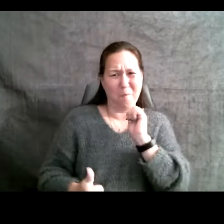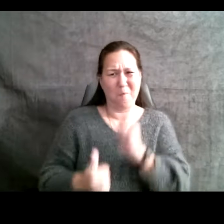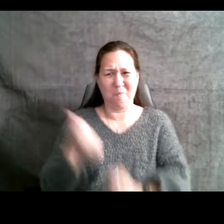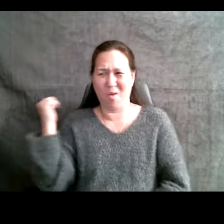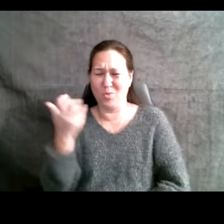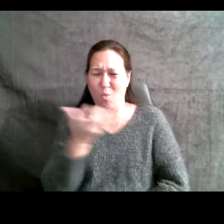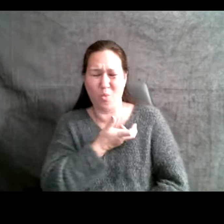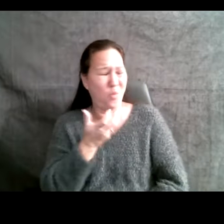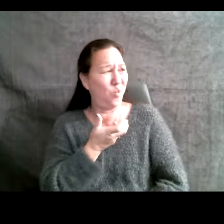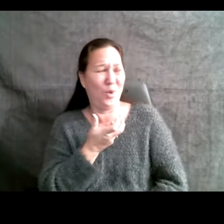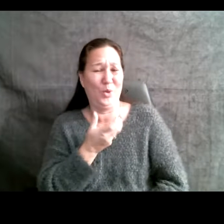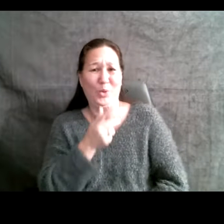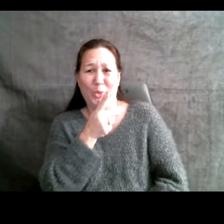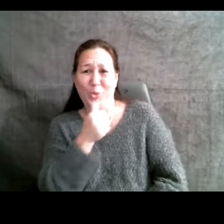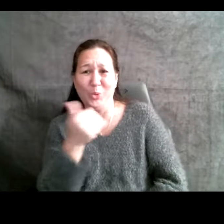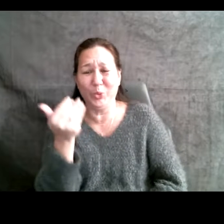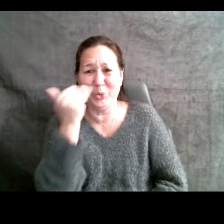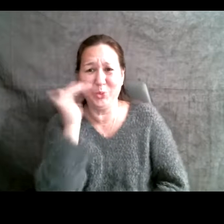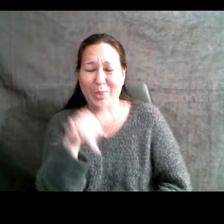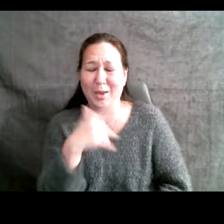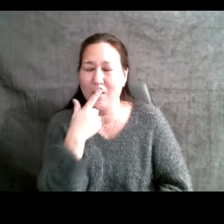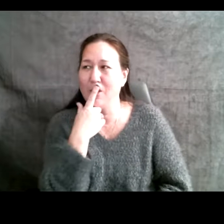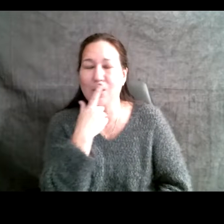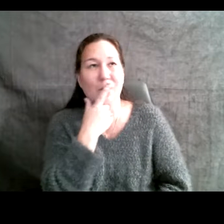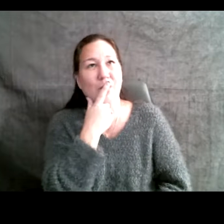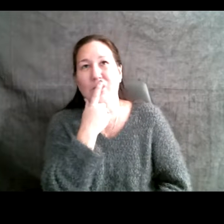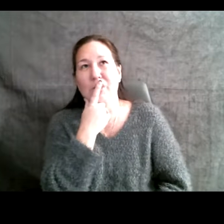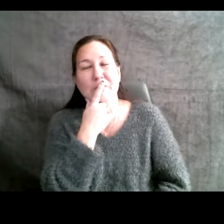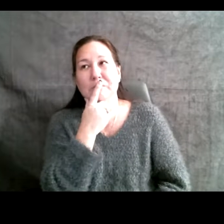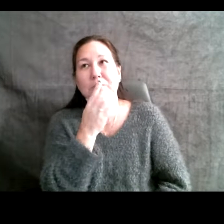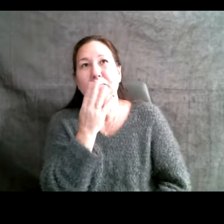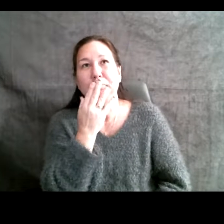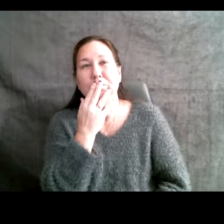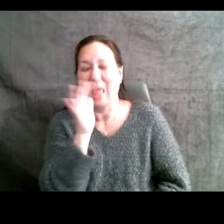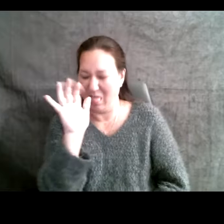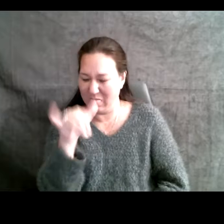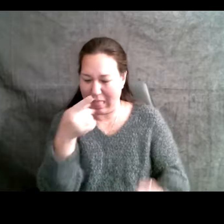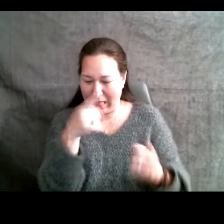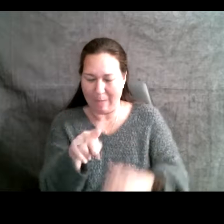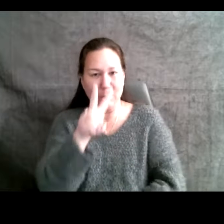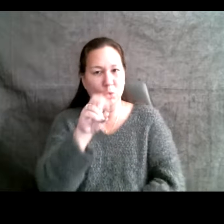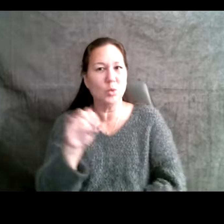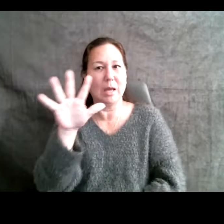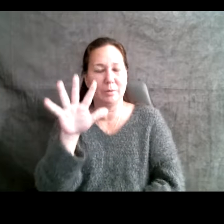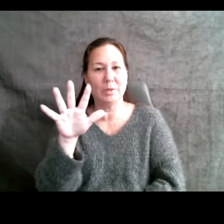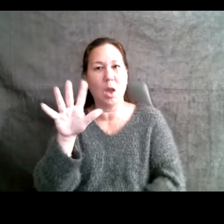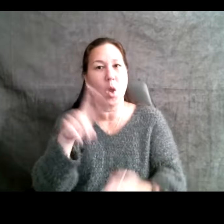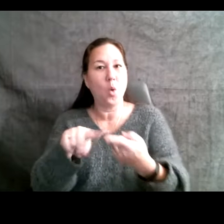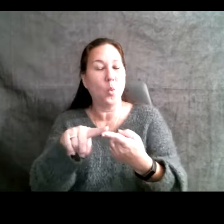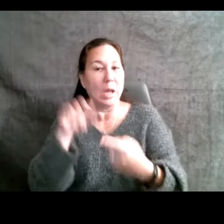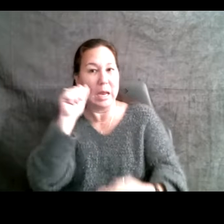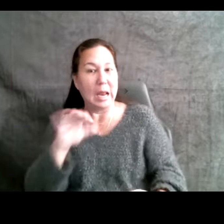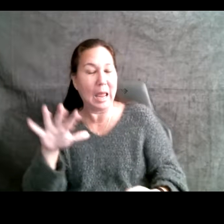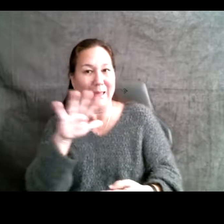know, who knew? And I think, you know, that was 2005 when Asians were still like